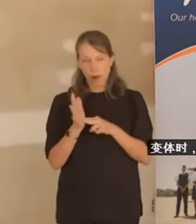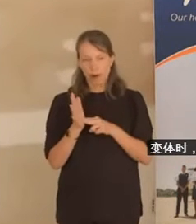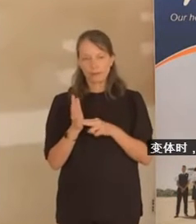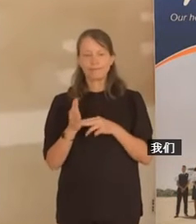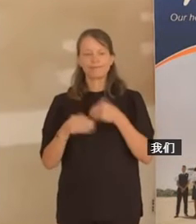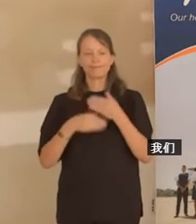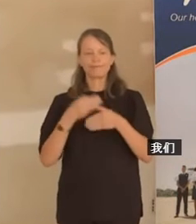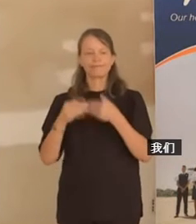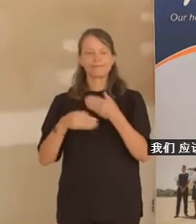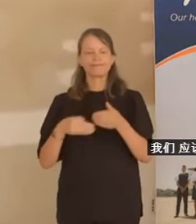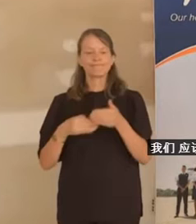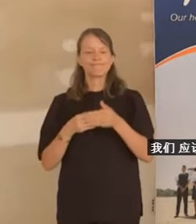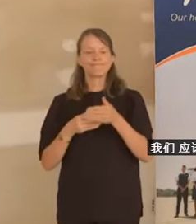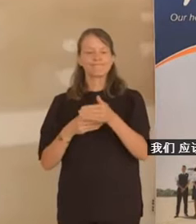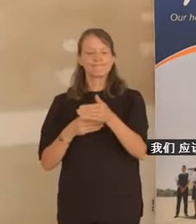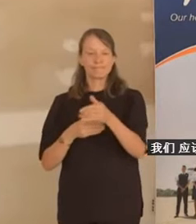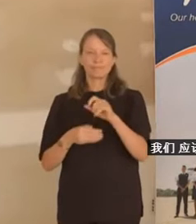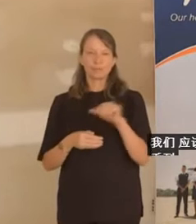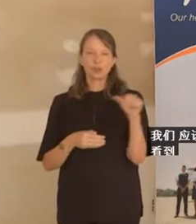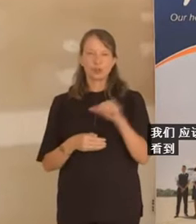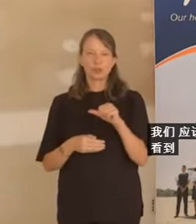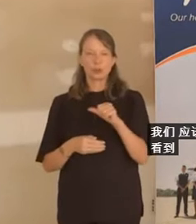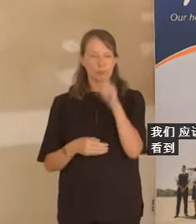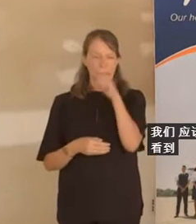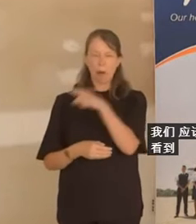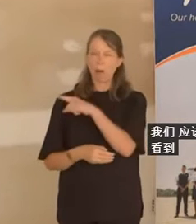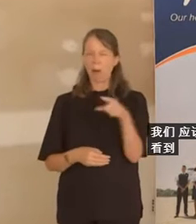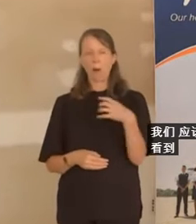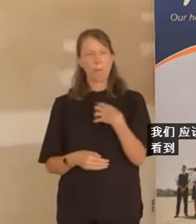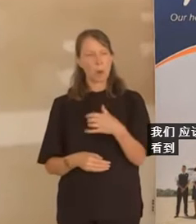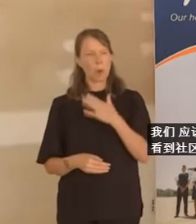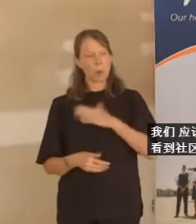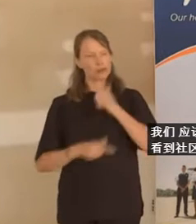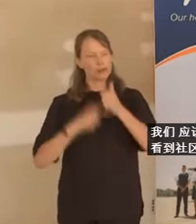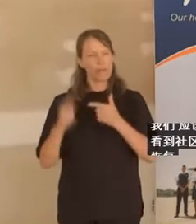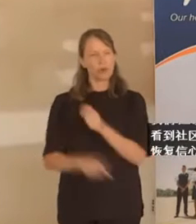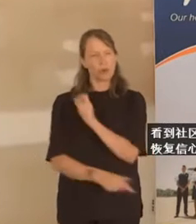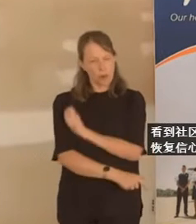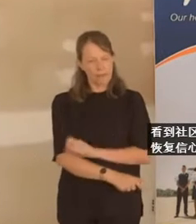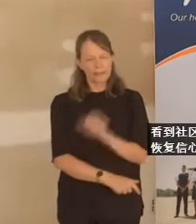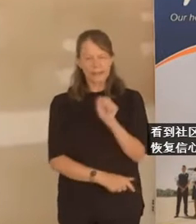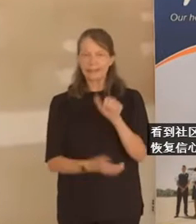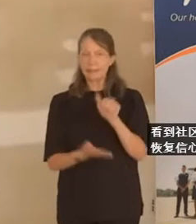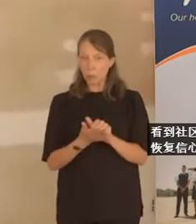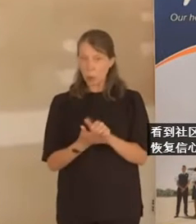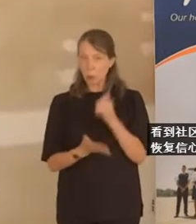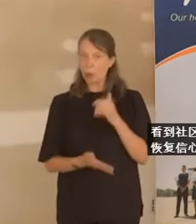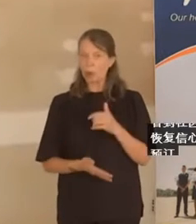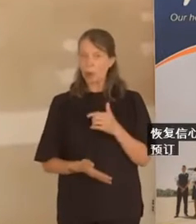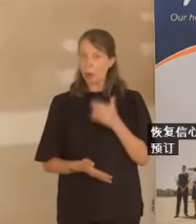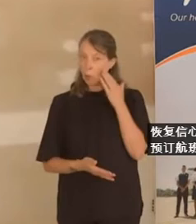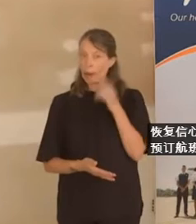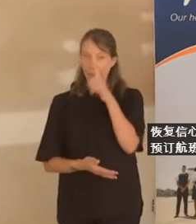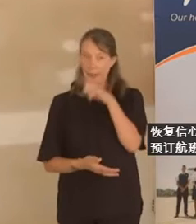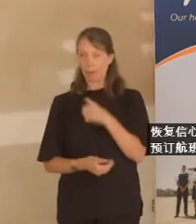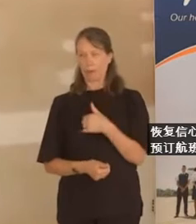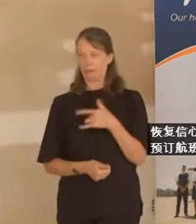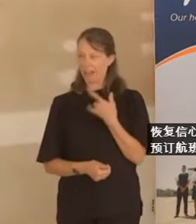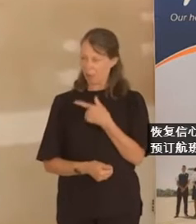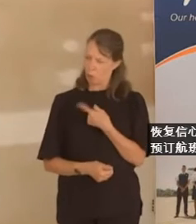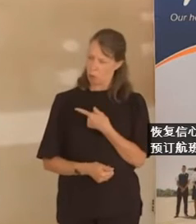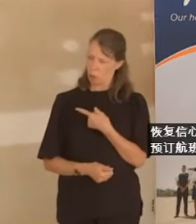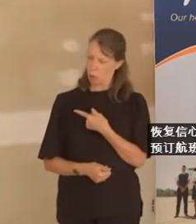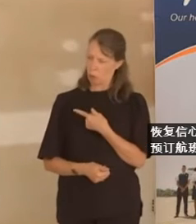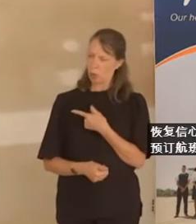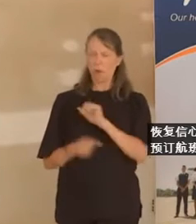then we should be starting to see confidence come back into the community, and when confidence comes back, people will book their flights